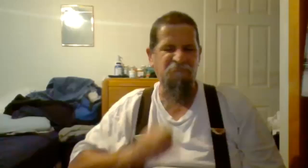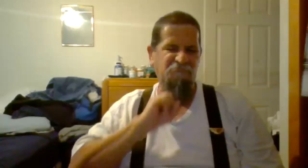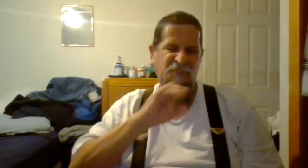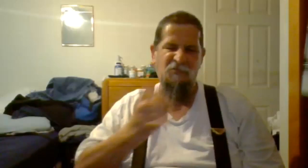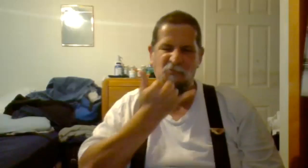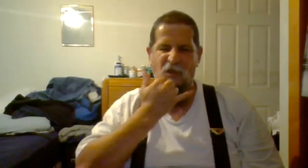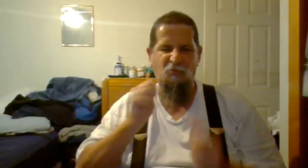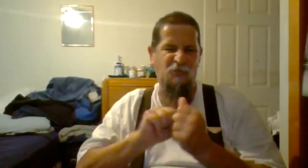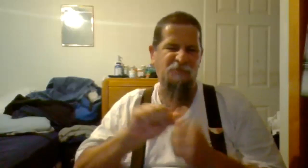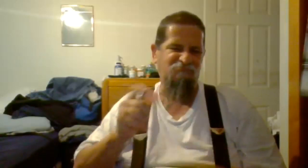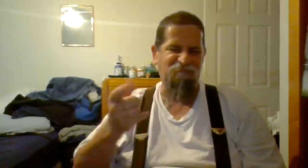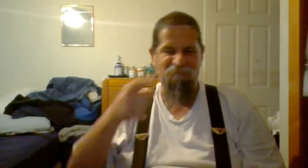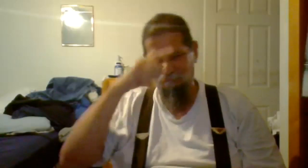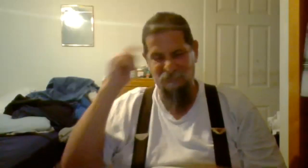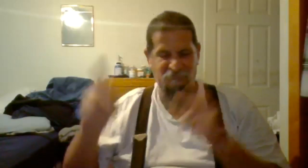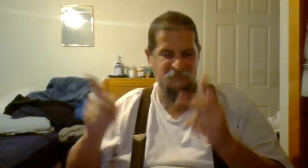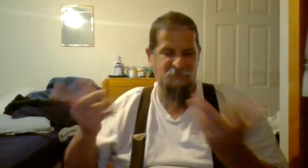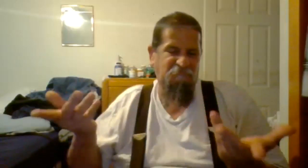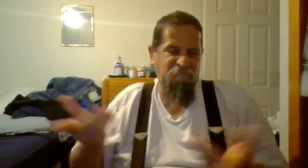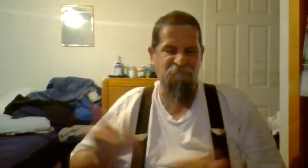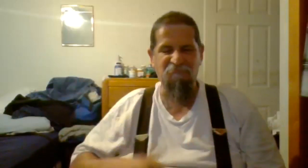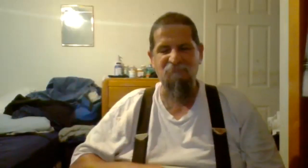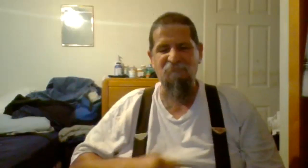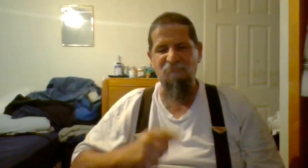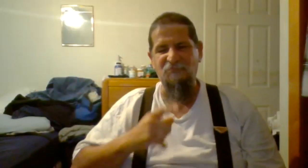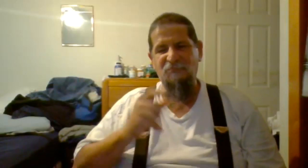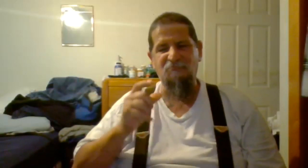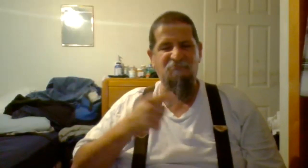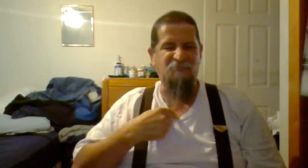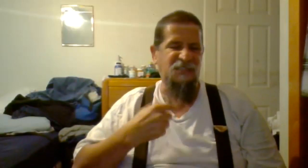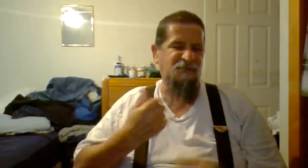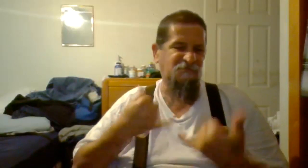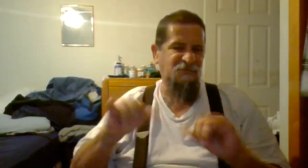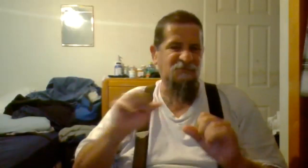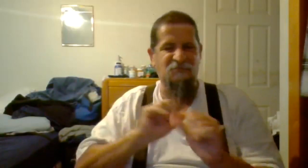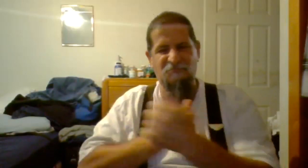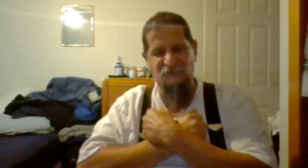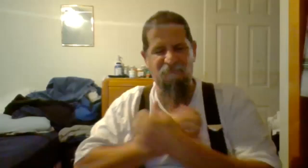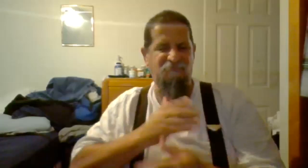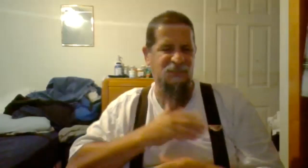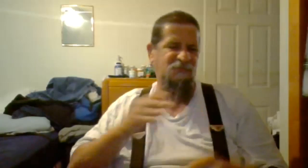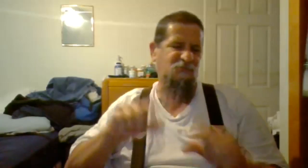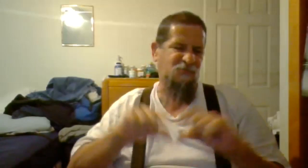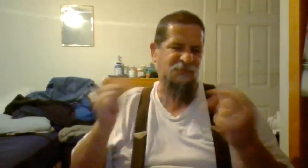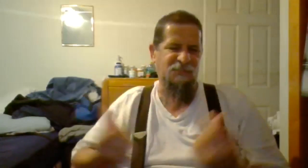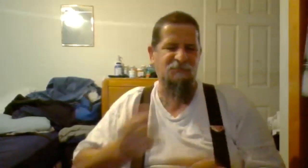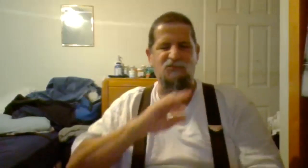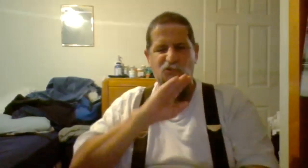really have nothing much to say. That, there's nothing wrong with, Black people. There's nothing wrong with people of color. I love my granddaughter